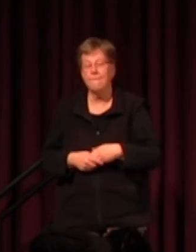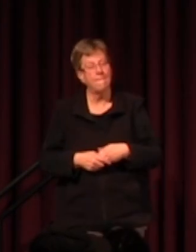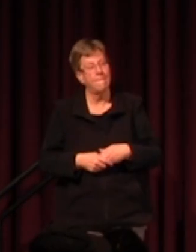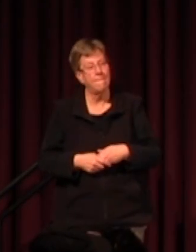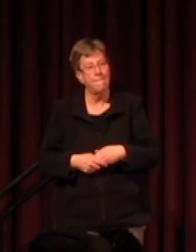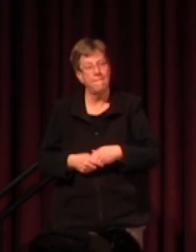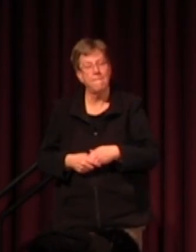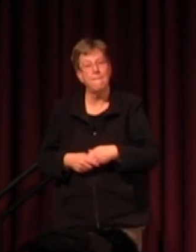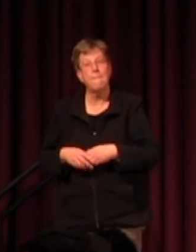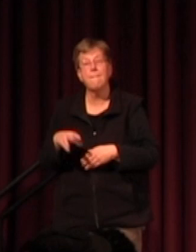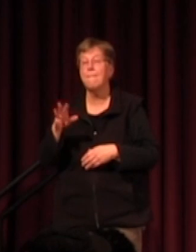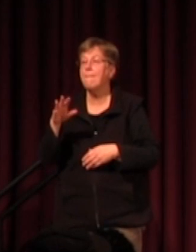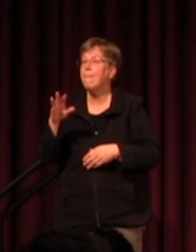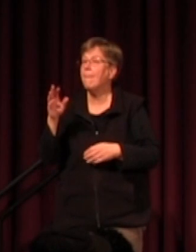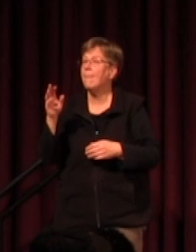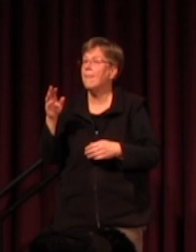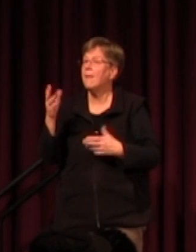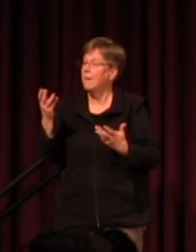it's okay.